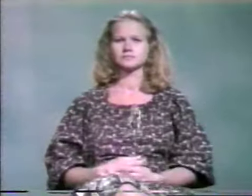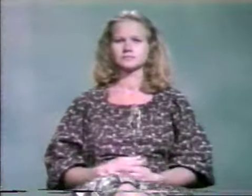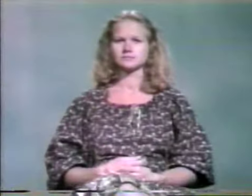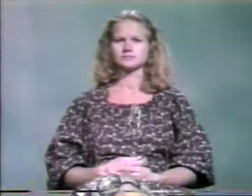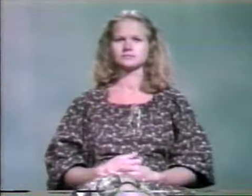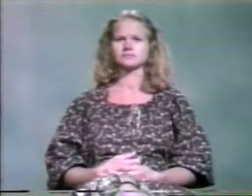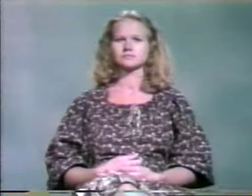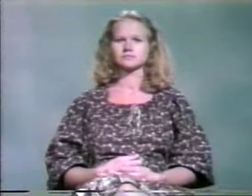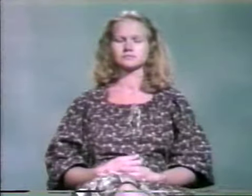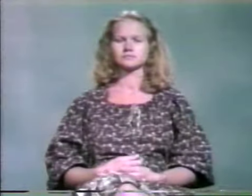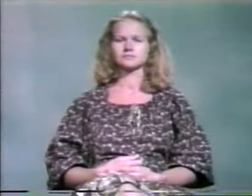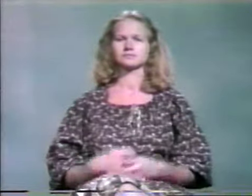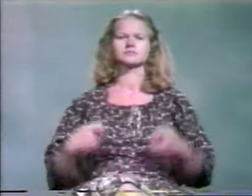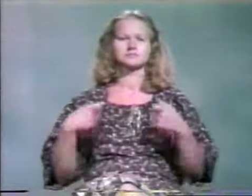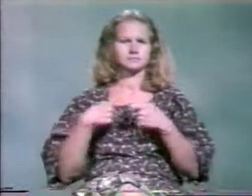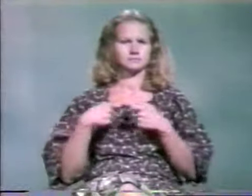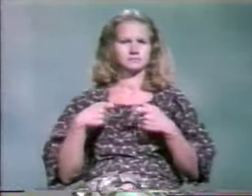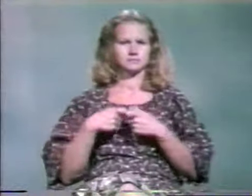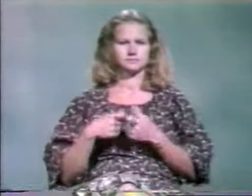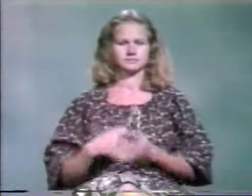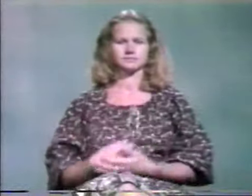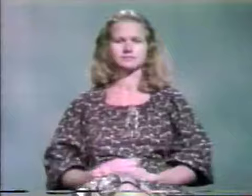Boots or electricity.